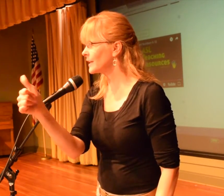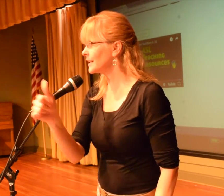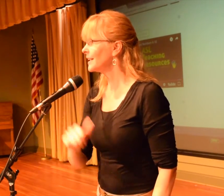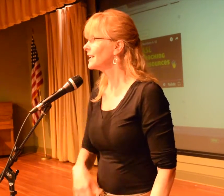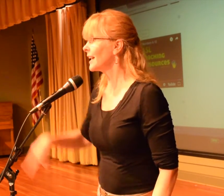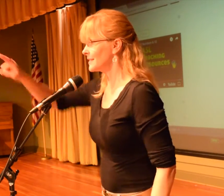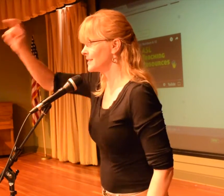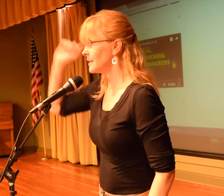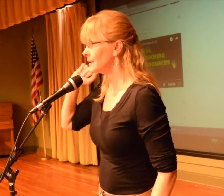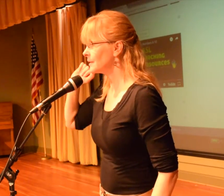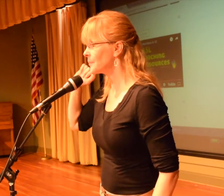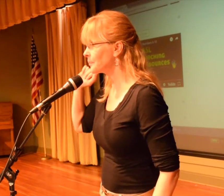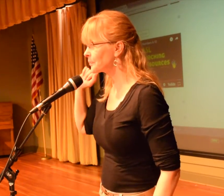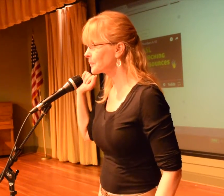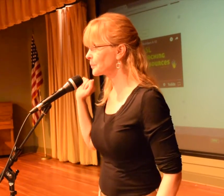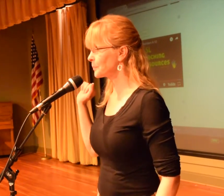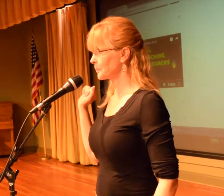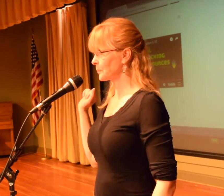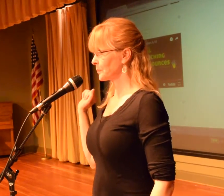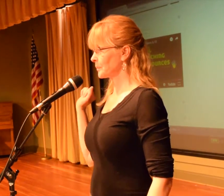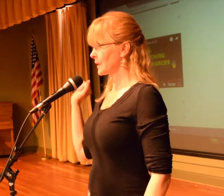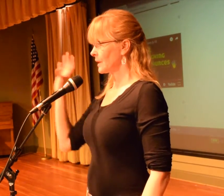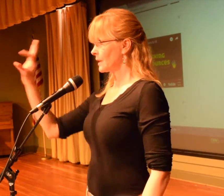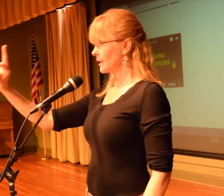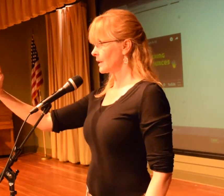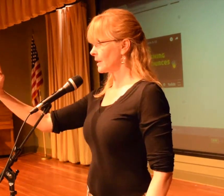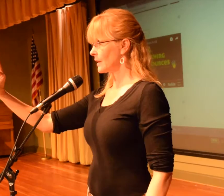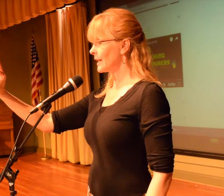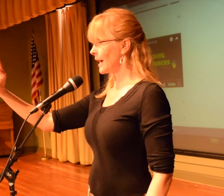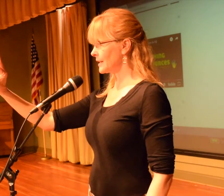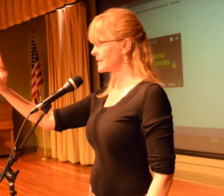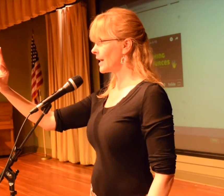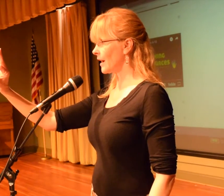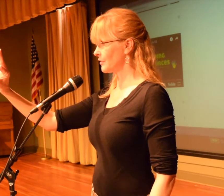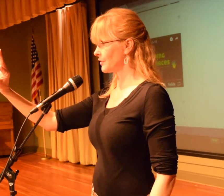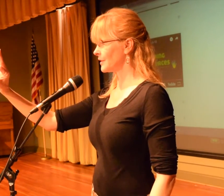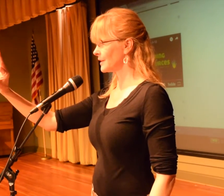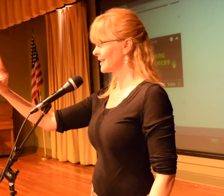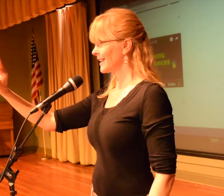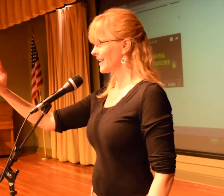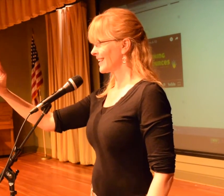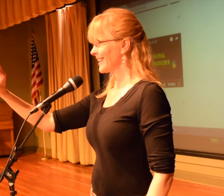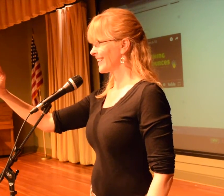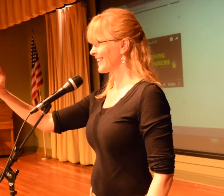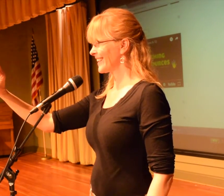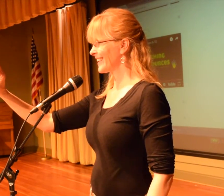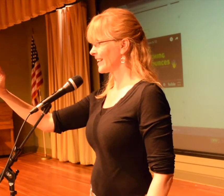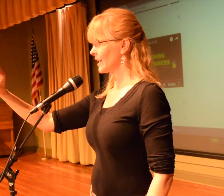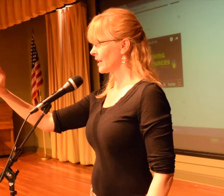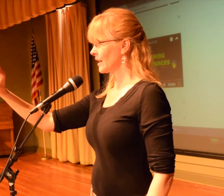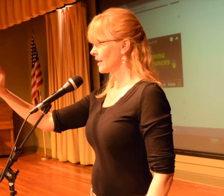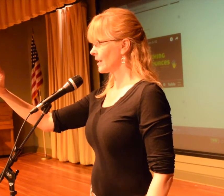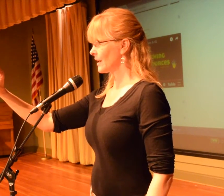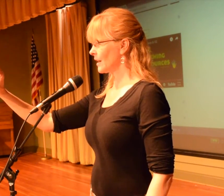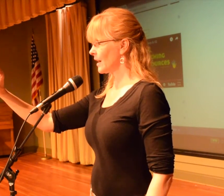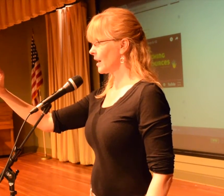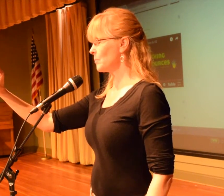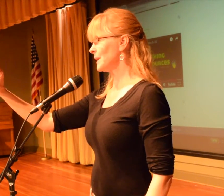it. Yes? So 9 is like F. 9 is an F. So how do you differentiate number from letter?